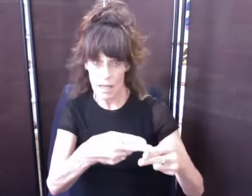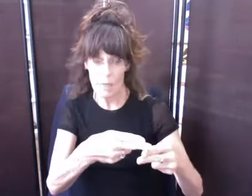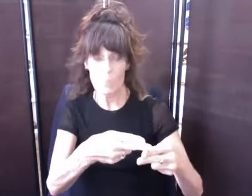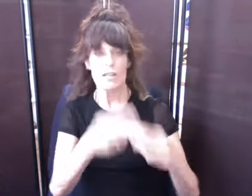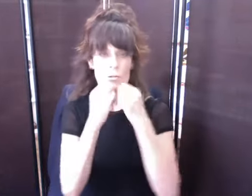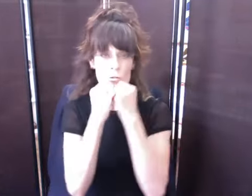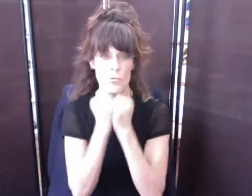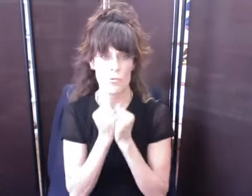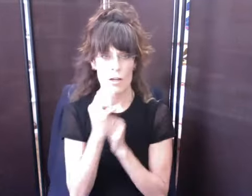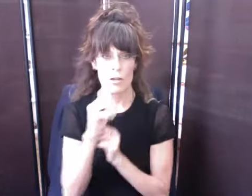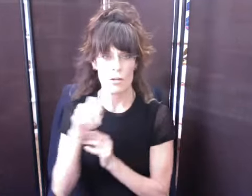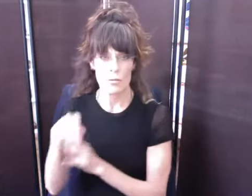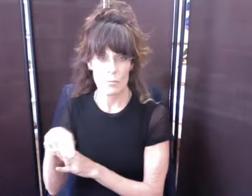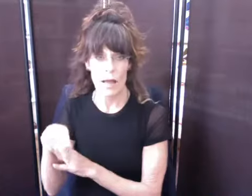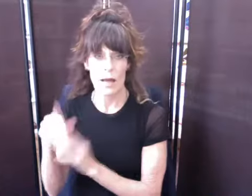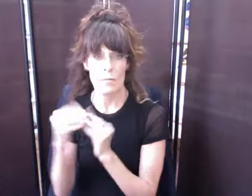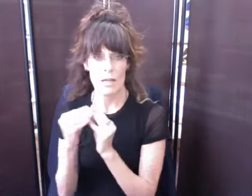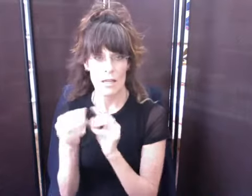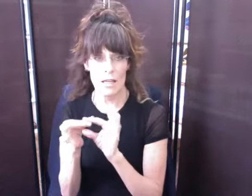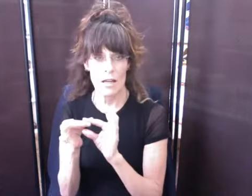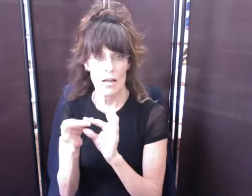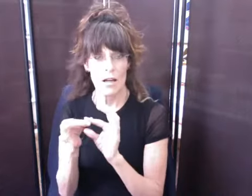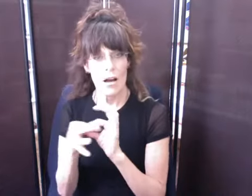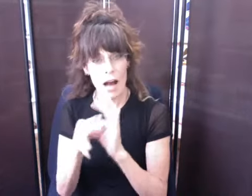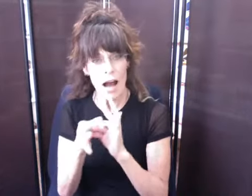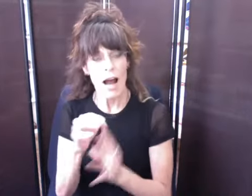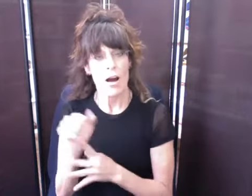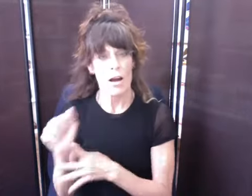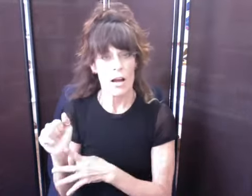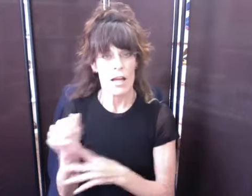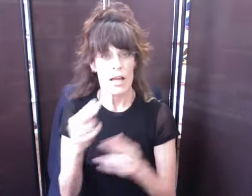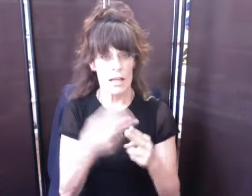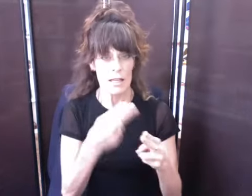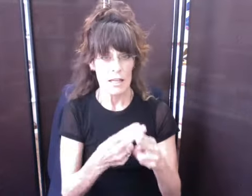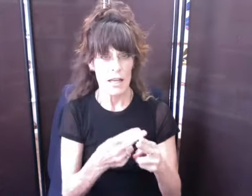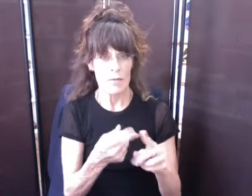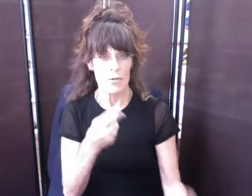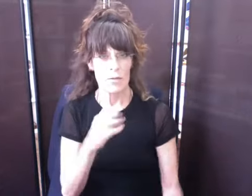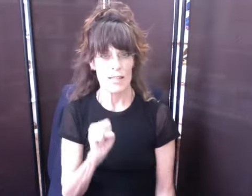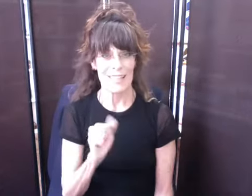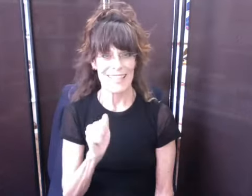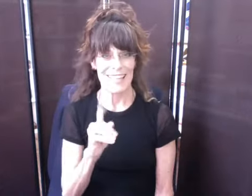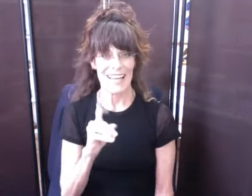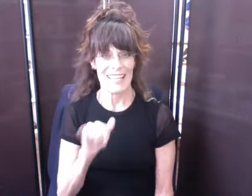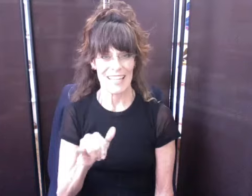Anonymous. We got that name a number of years ago from a gentleman named Sandy B., one of my heroes in recovery from out in